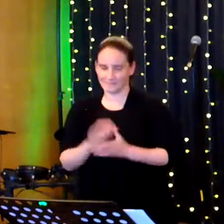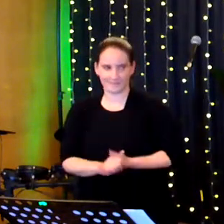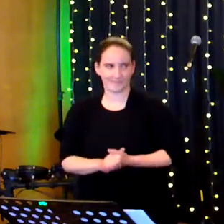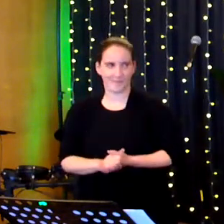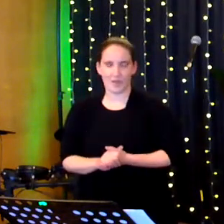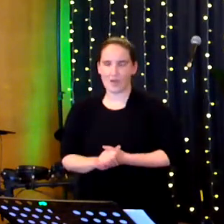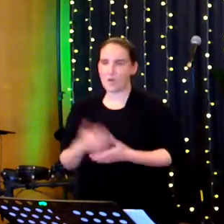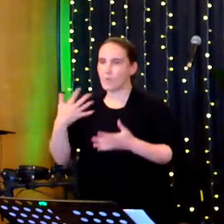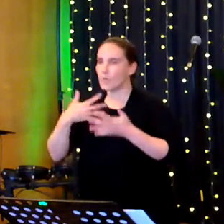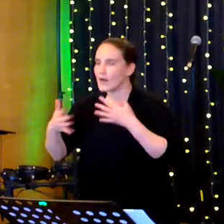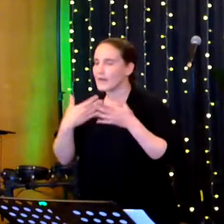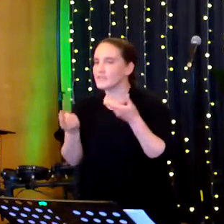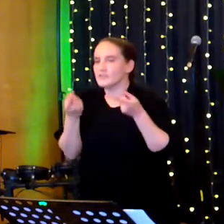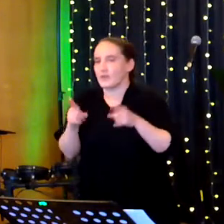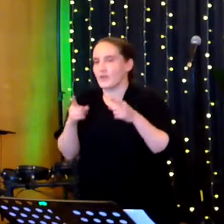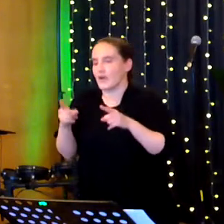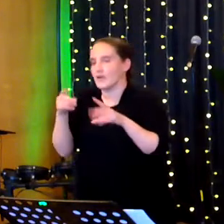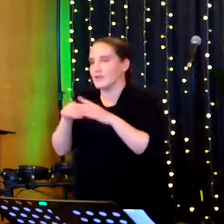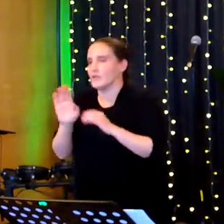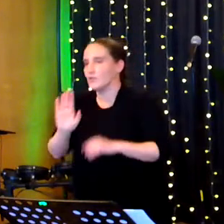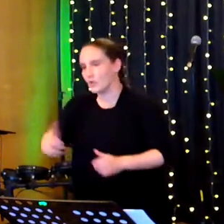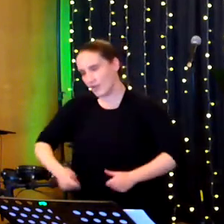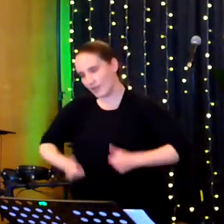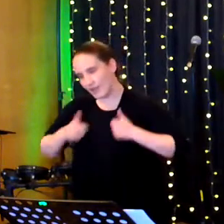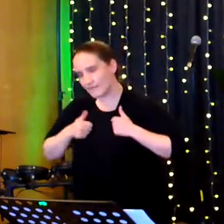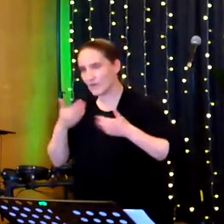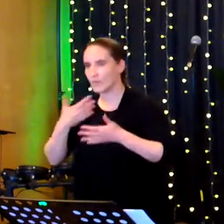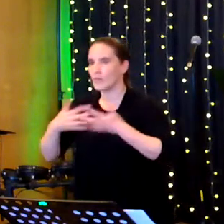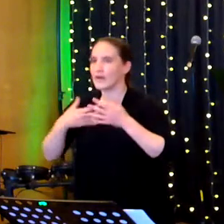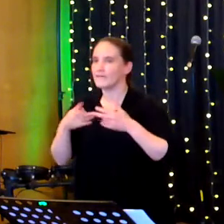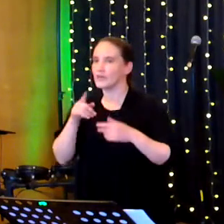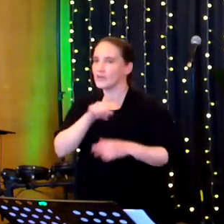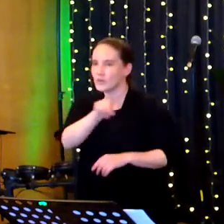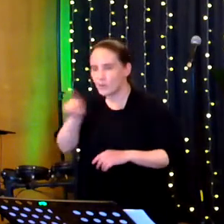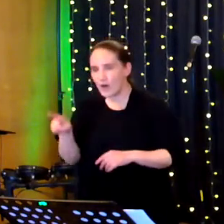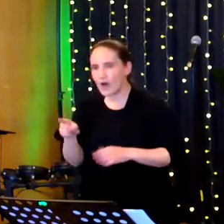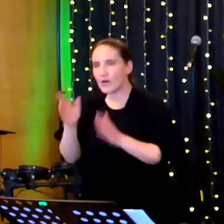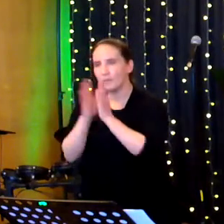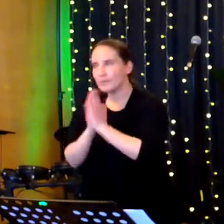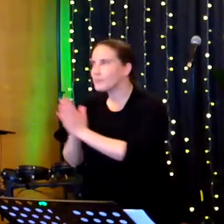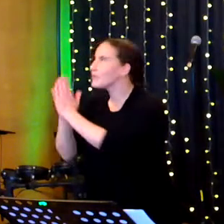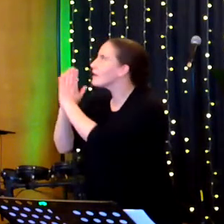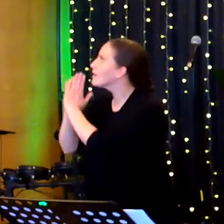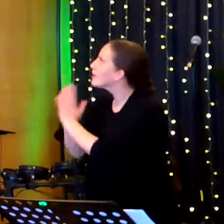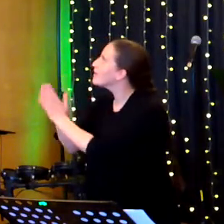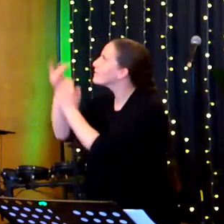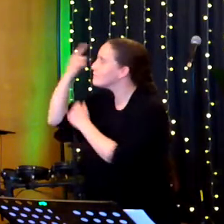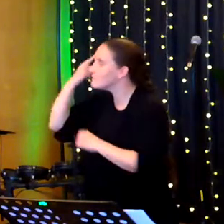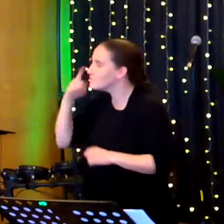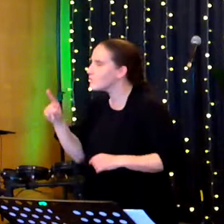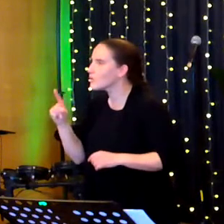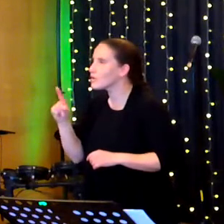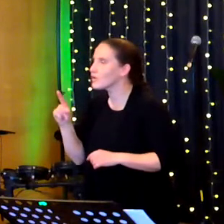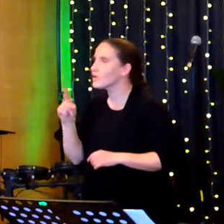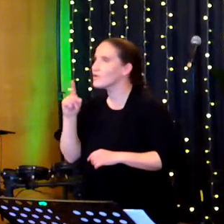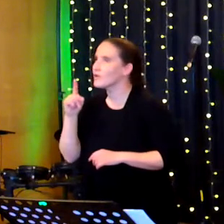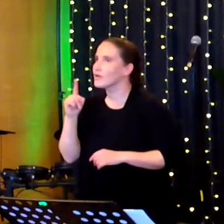facing, whatever it is you've been praying on, sometime you're going to come to a place in your